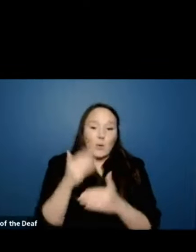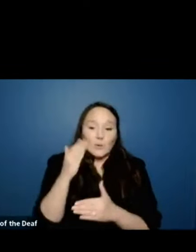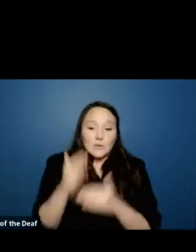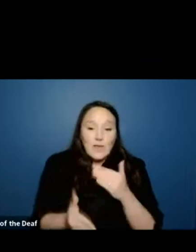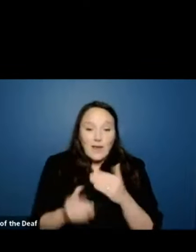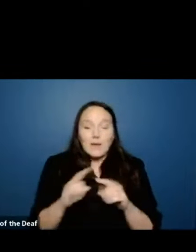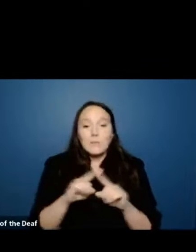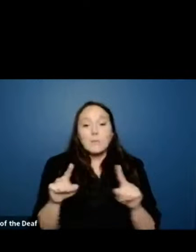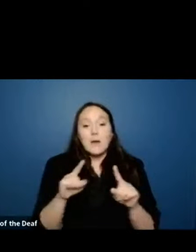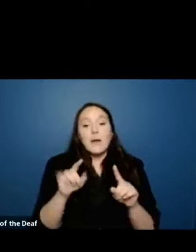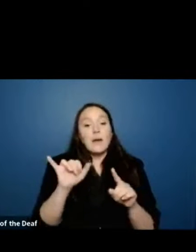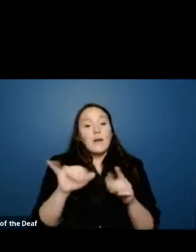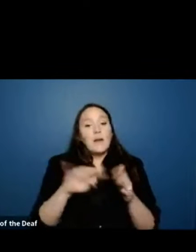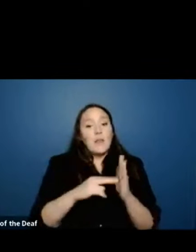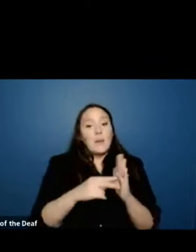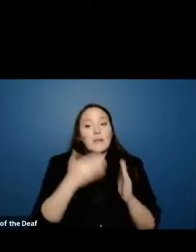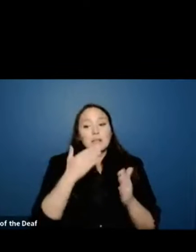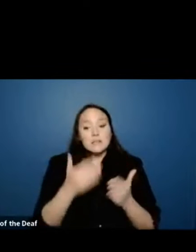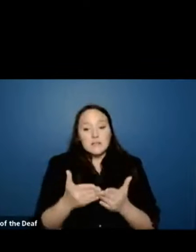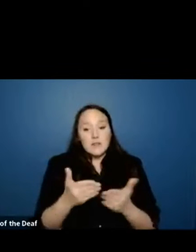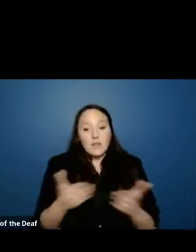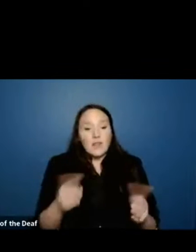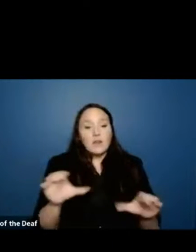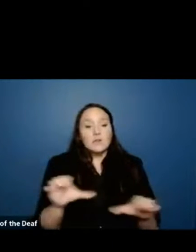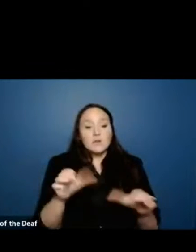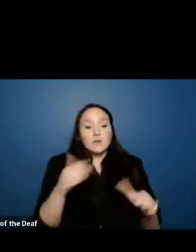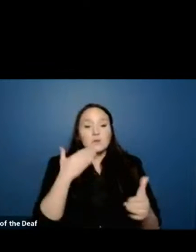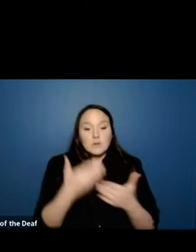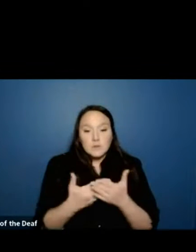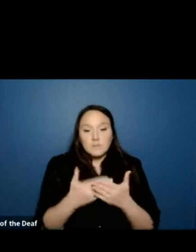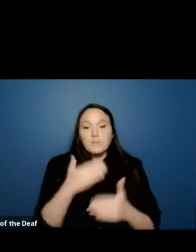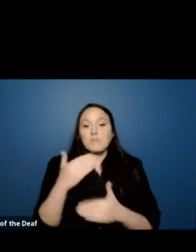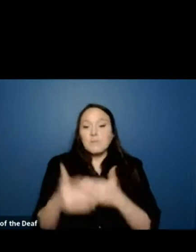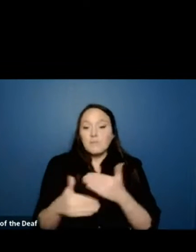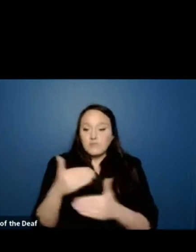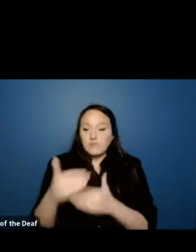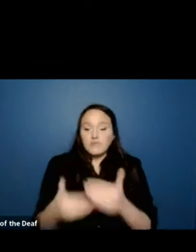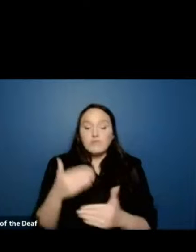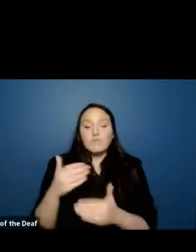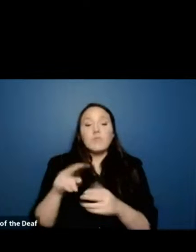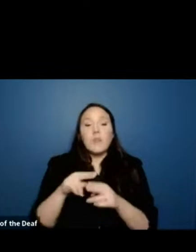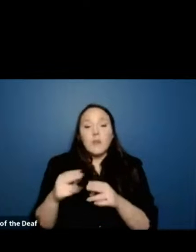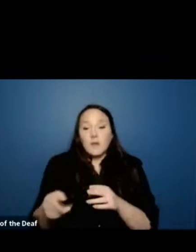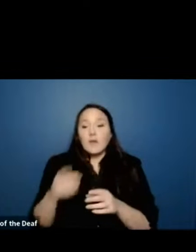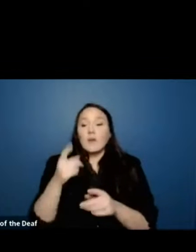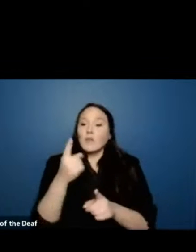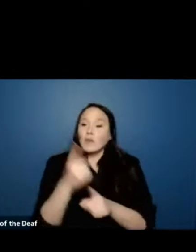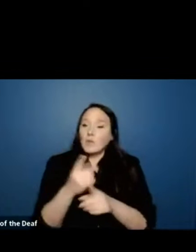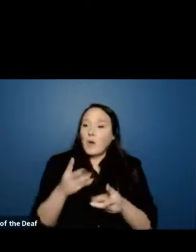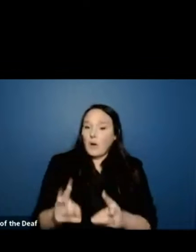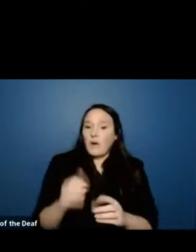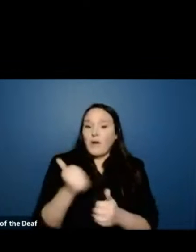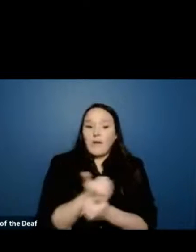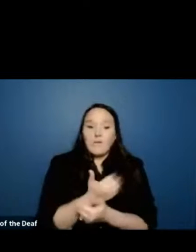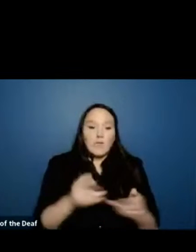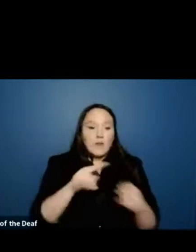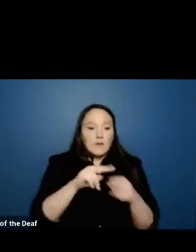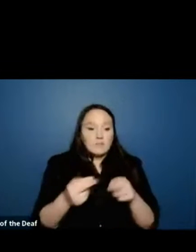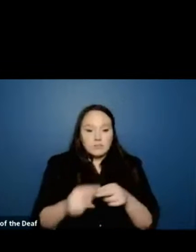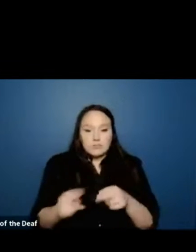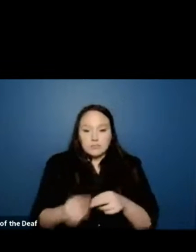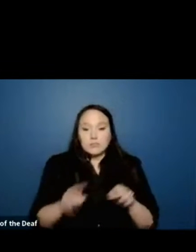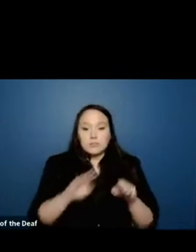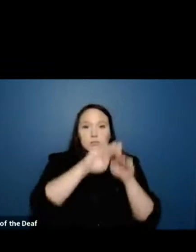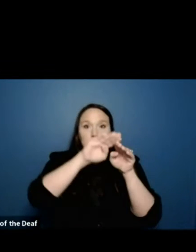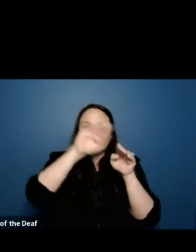an indication that things are moving in the right direction. We're seeing our case count move in the right direction. We're seeing vaccine going up. And so the